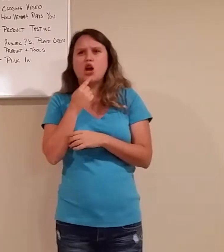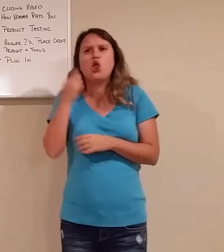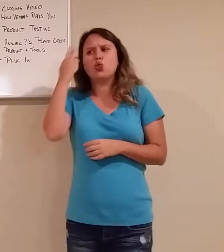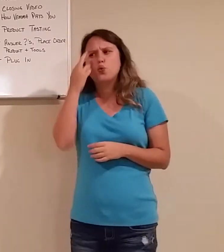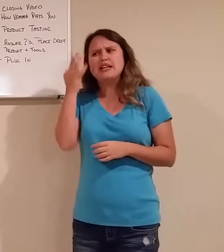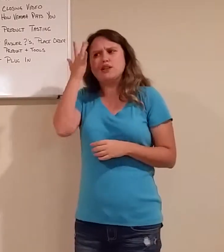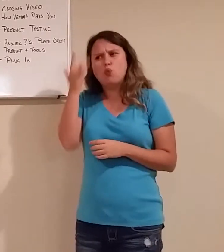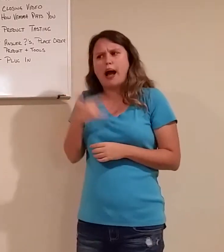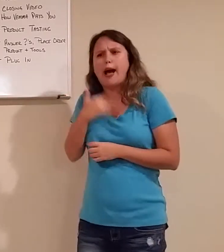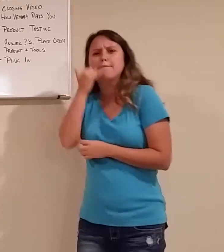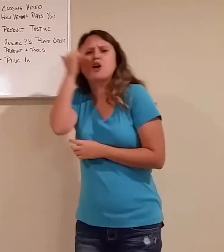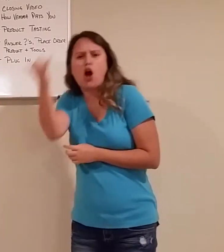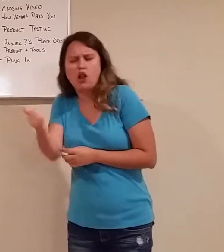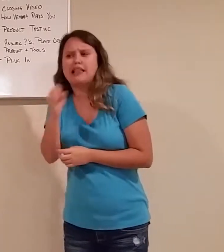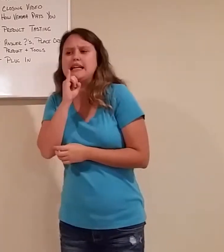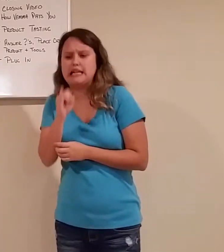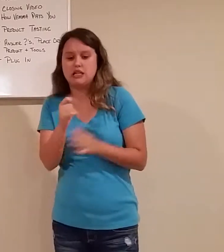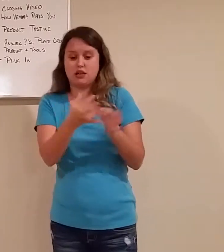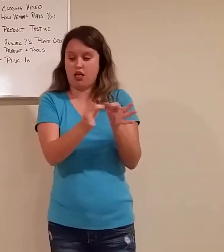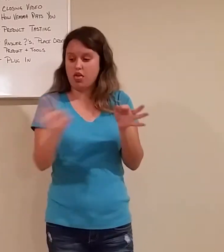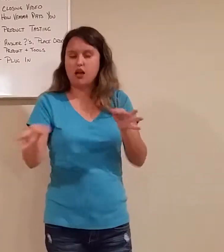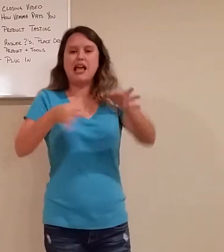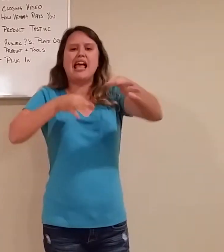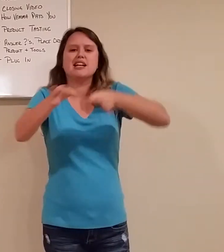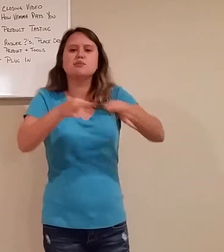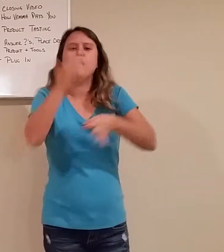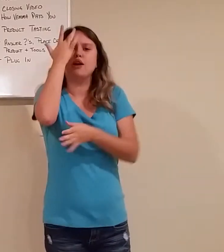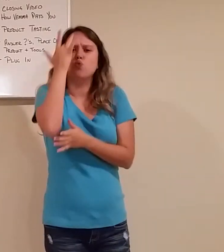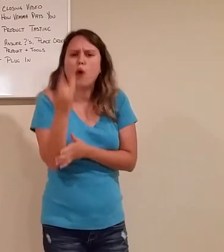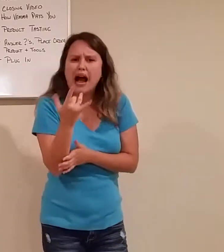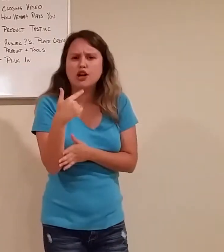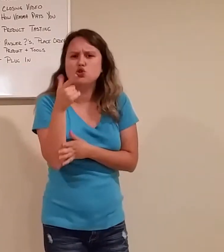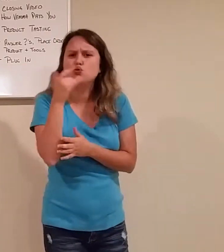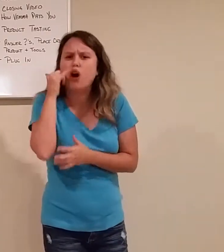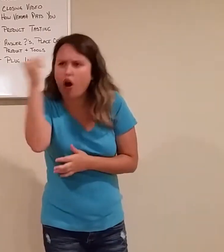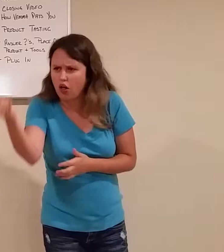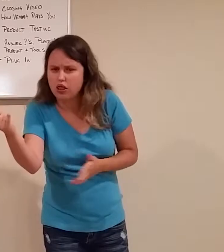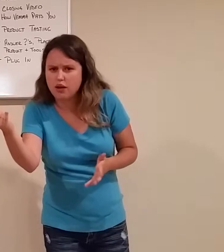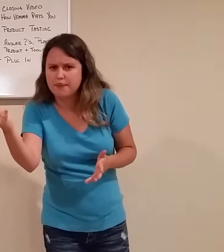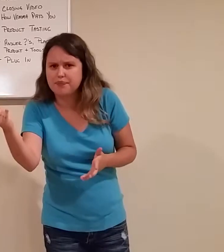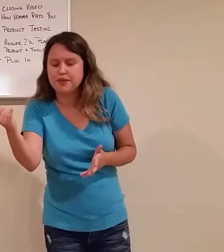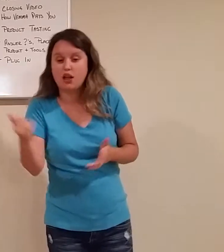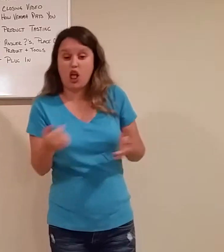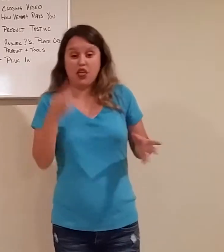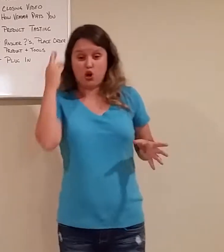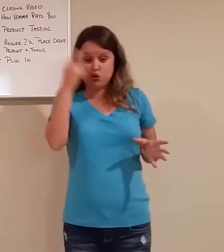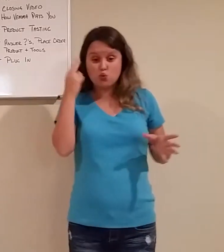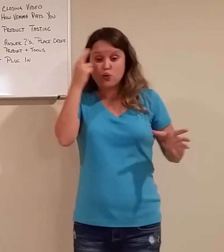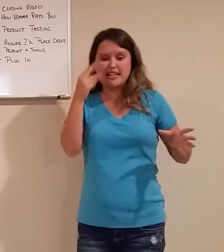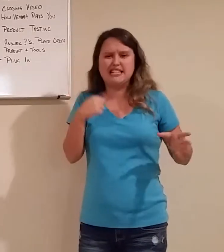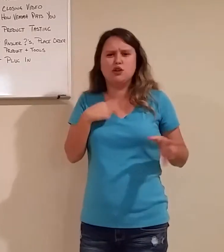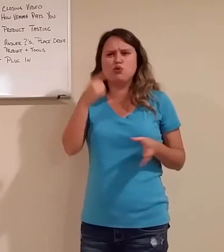call is. We want to explain to them the reason for our call. You know, there's a reason that